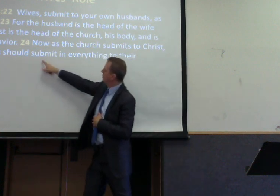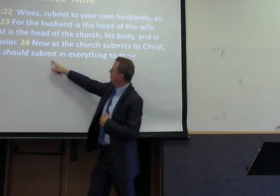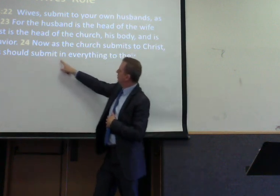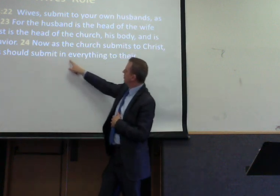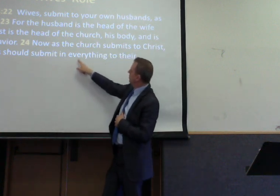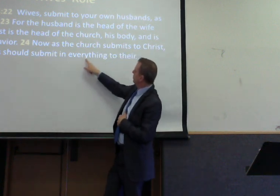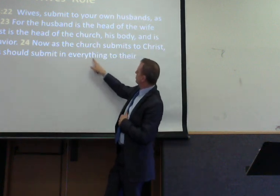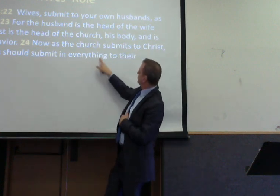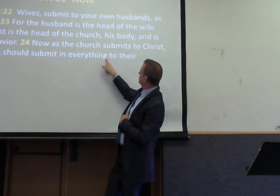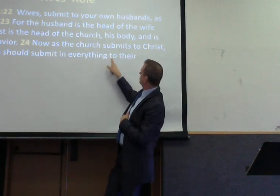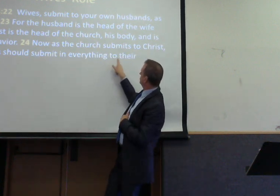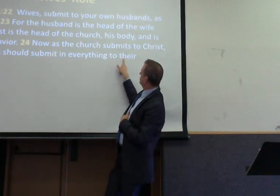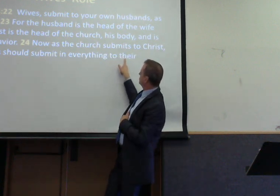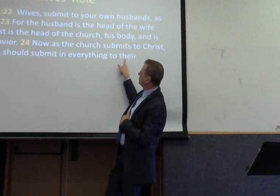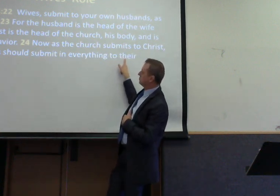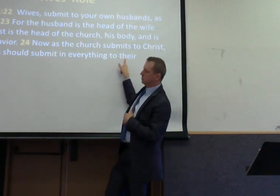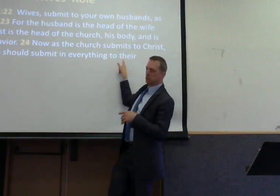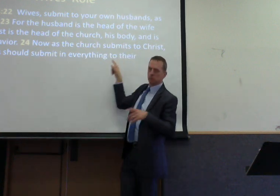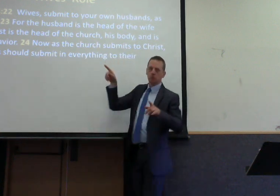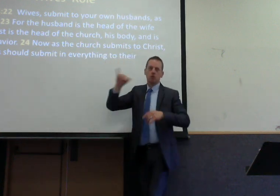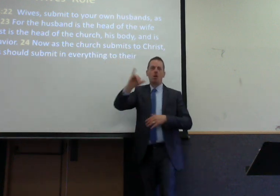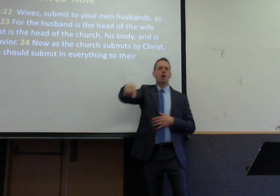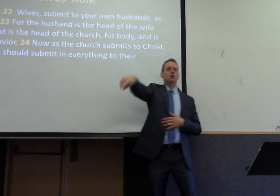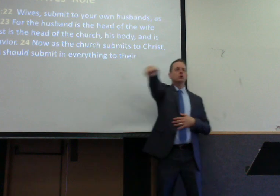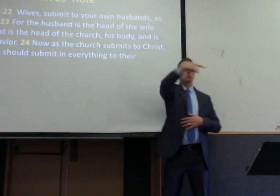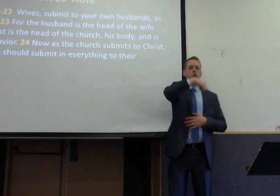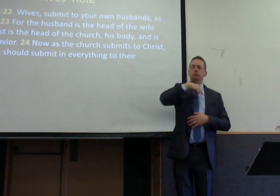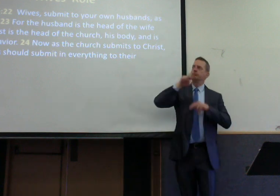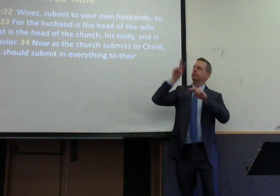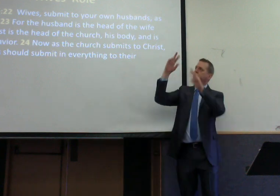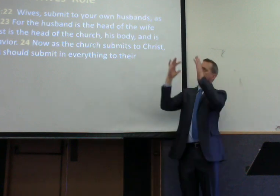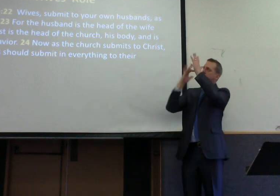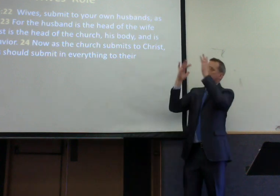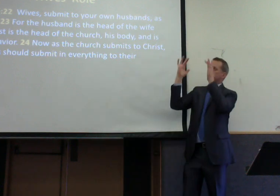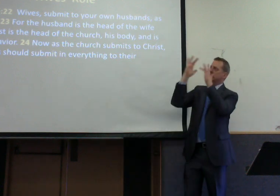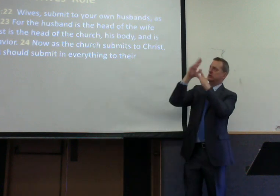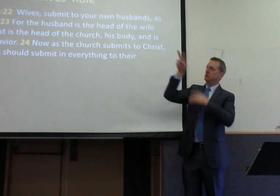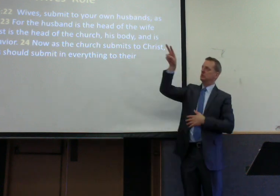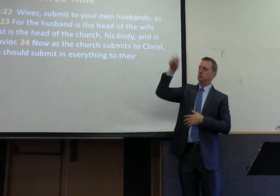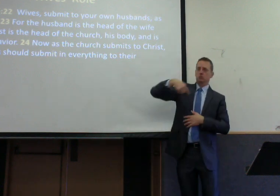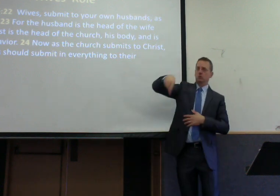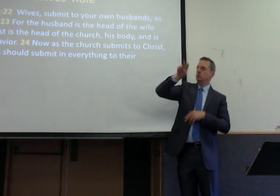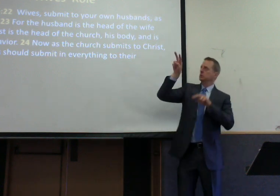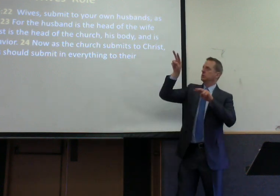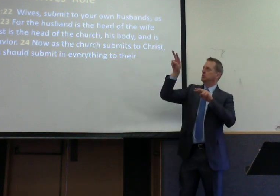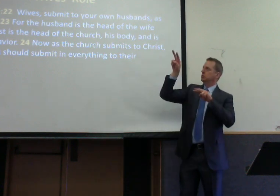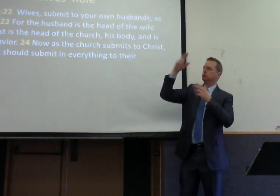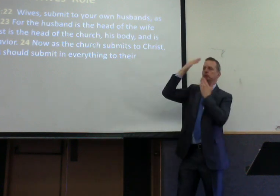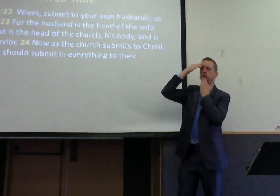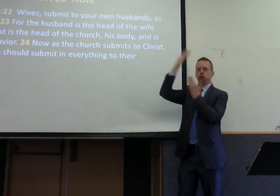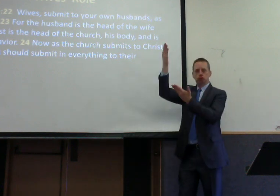And then as the church submits to Christ, also wives should submit in everything to the husband.